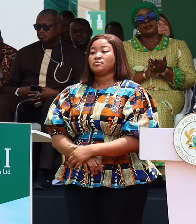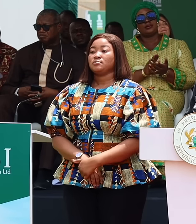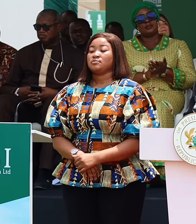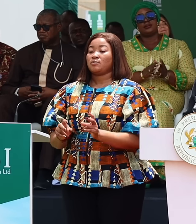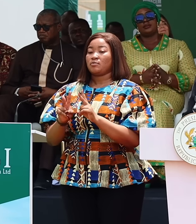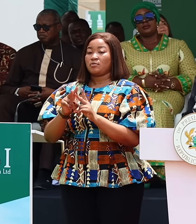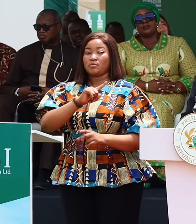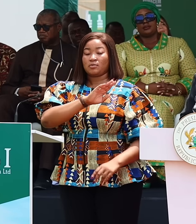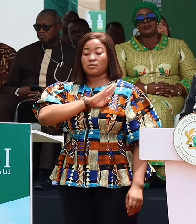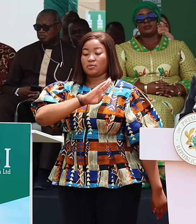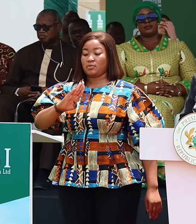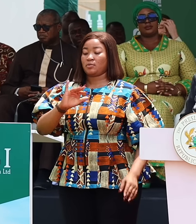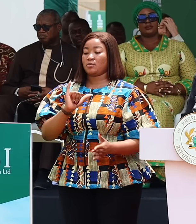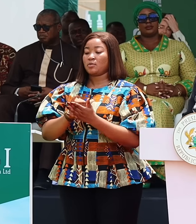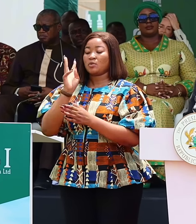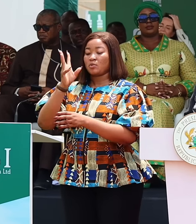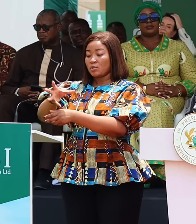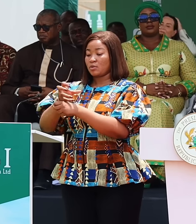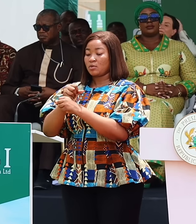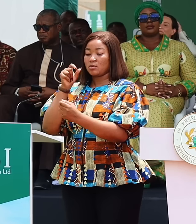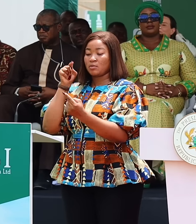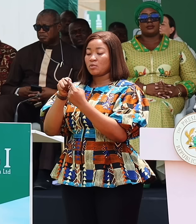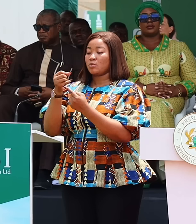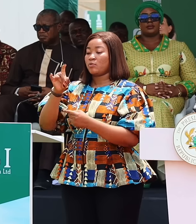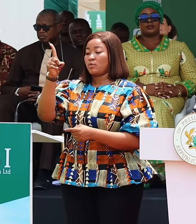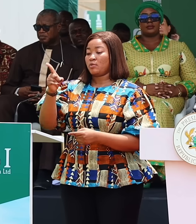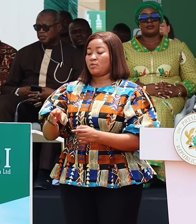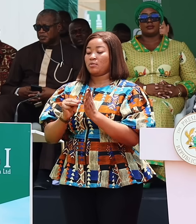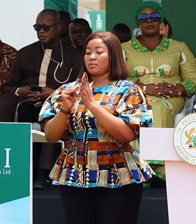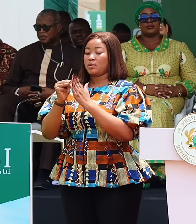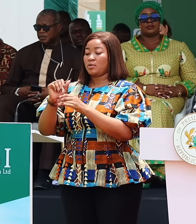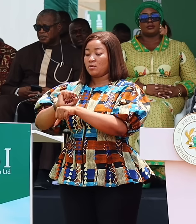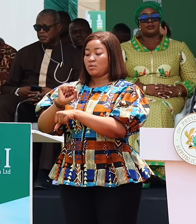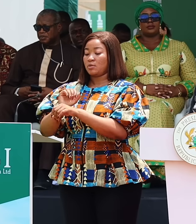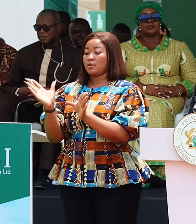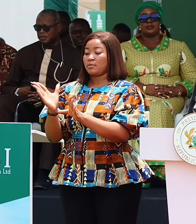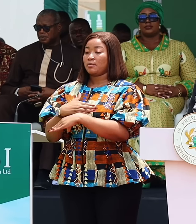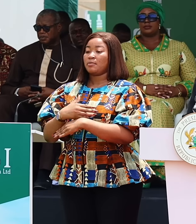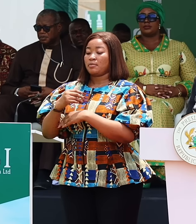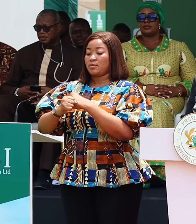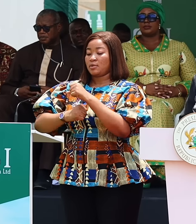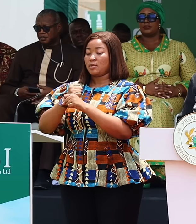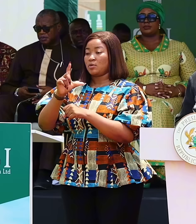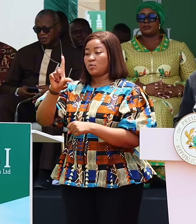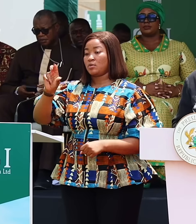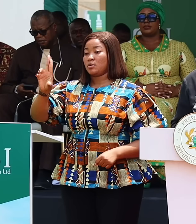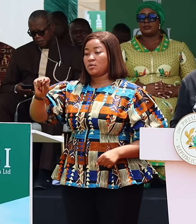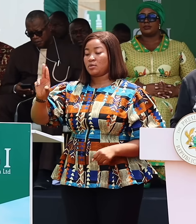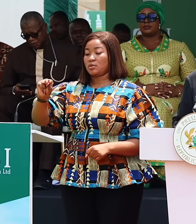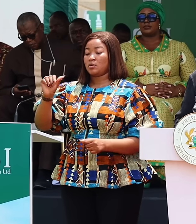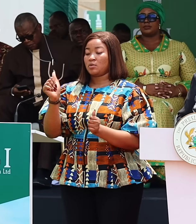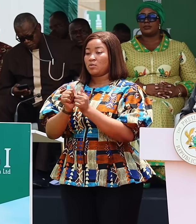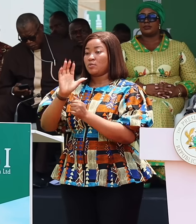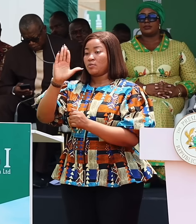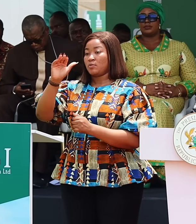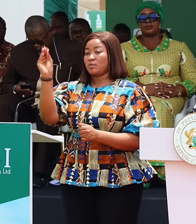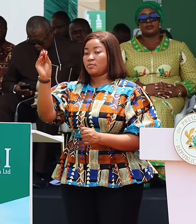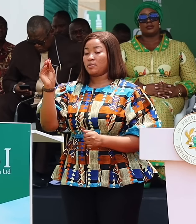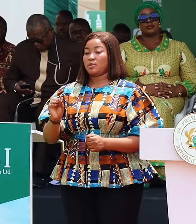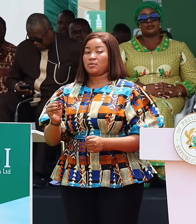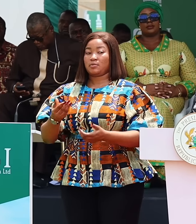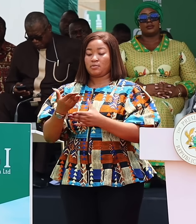And so I'm confident that we will attain our target of 500,000 jobs by the year 2030, with 15%